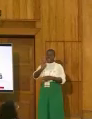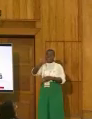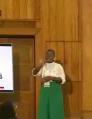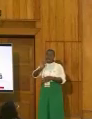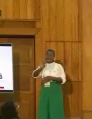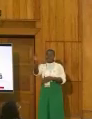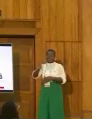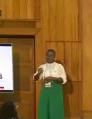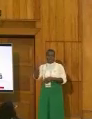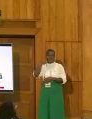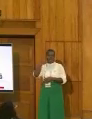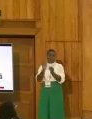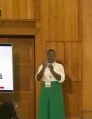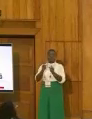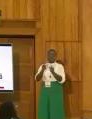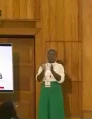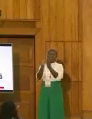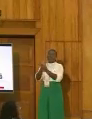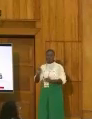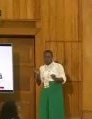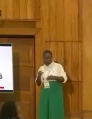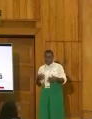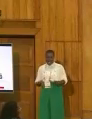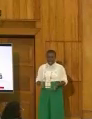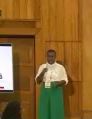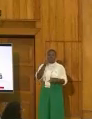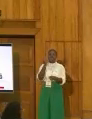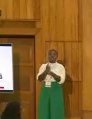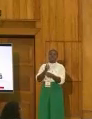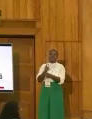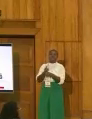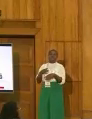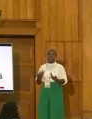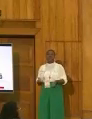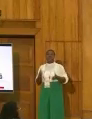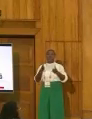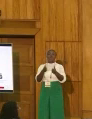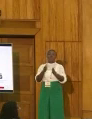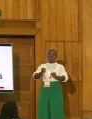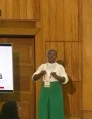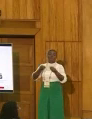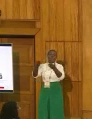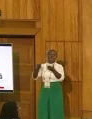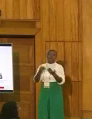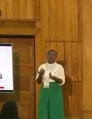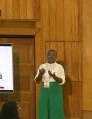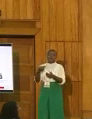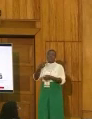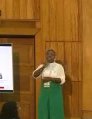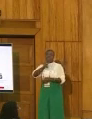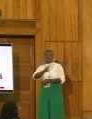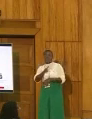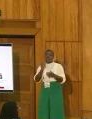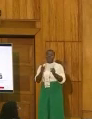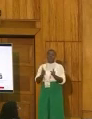I know a number of people will be asking, oh, since this is such an innovative way of providing HIV services to the community, why is the viral